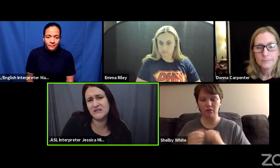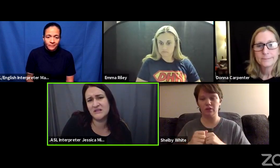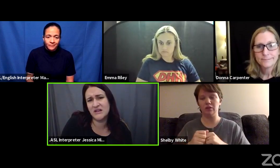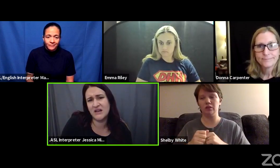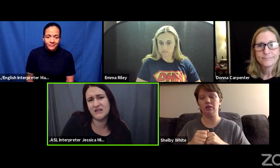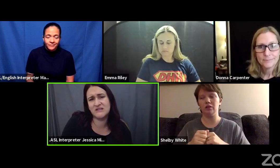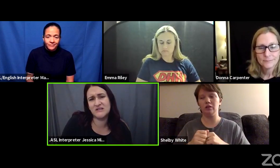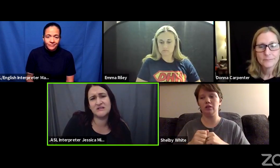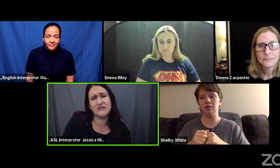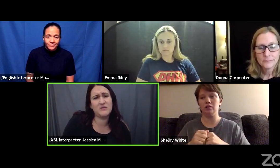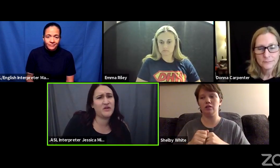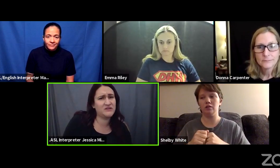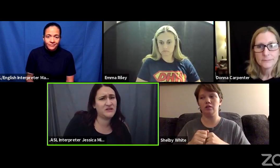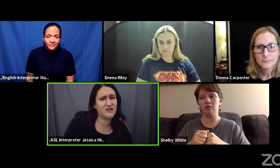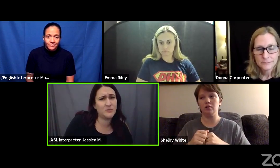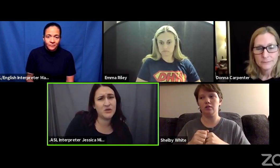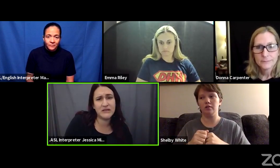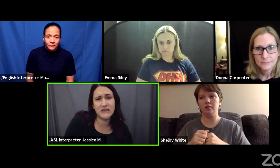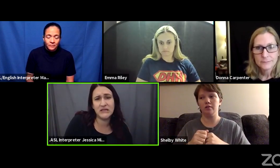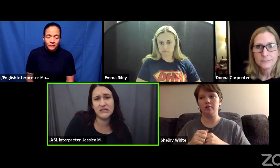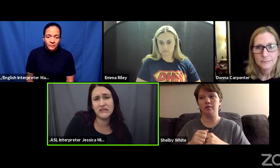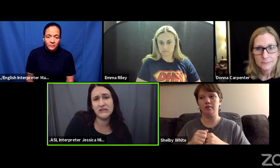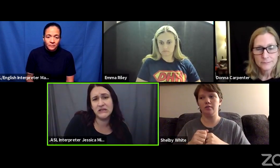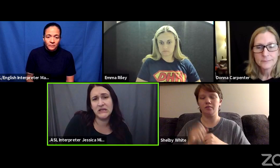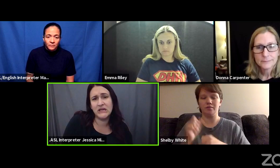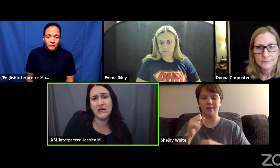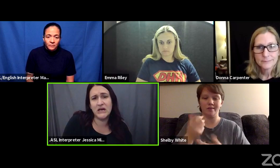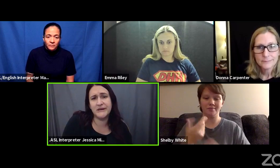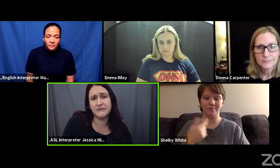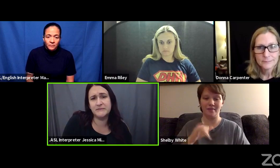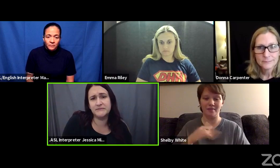resources. I just am involved in the community.